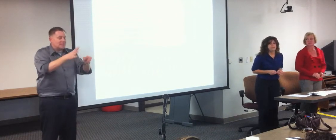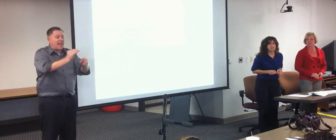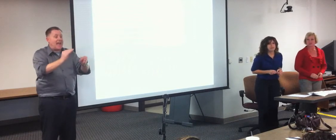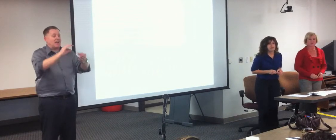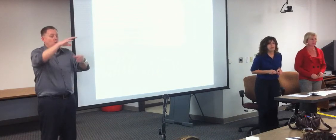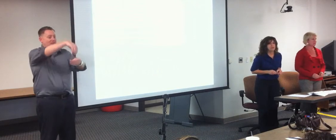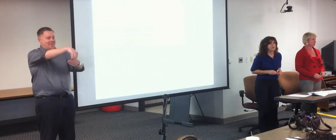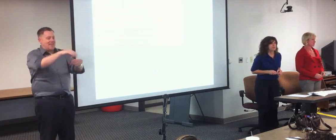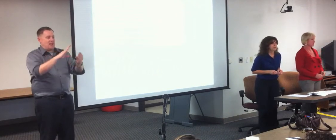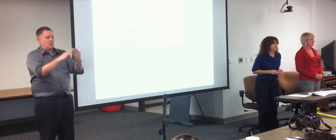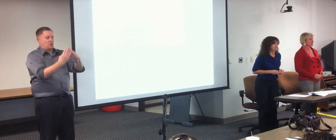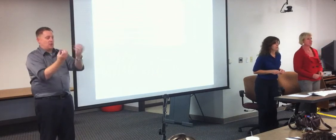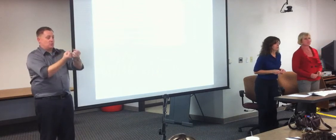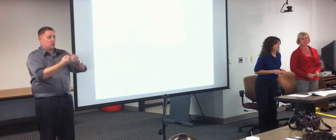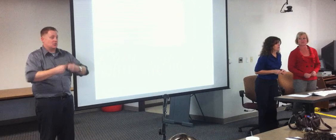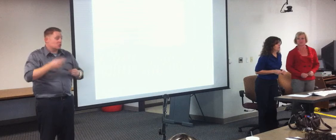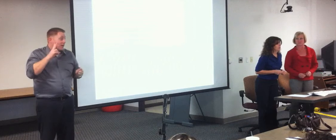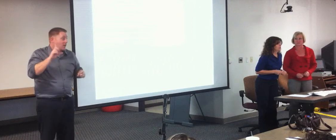right, did everybody hear that?